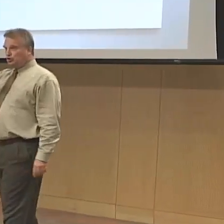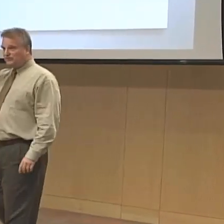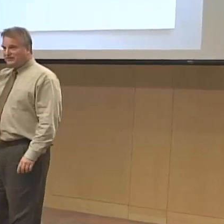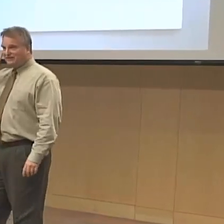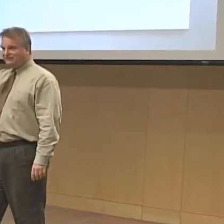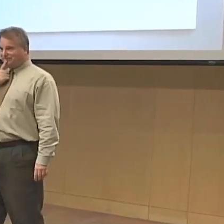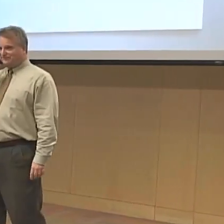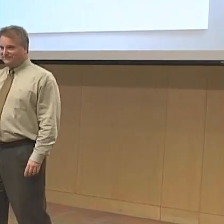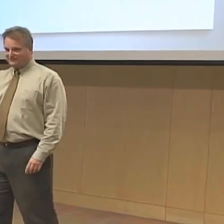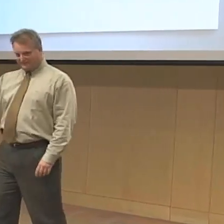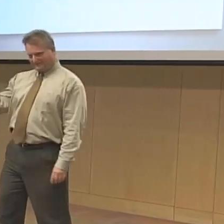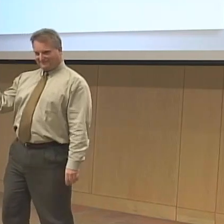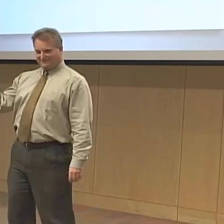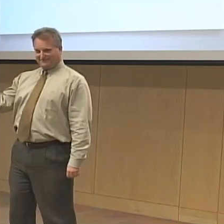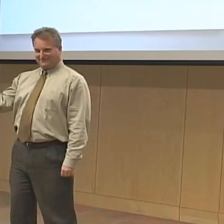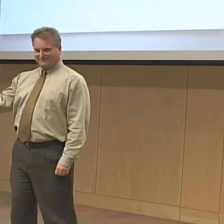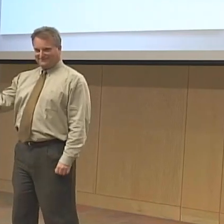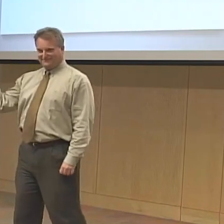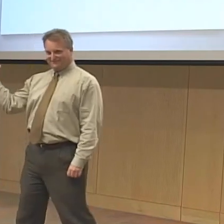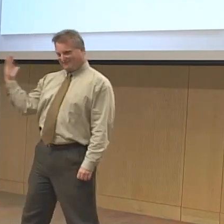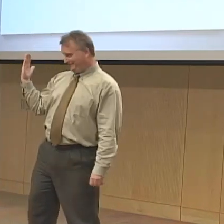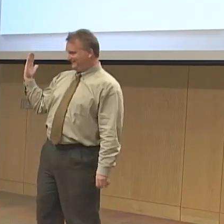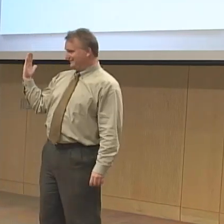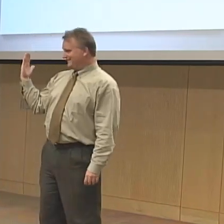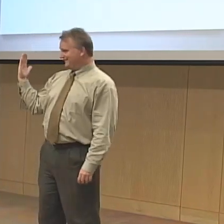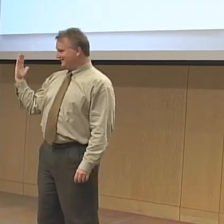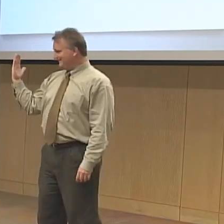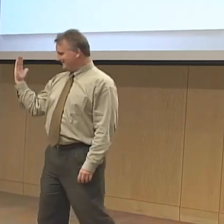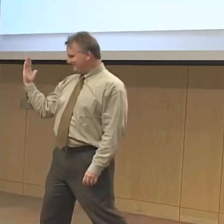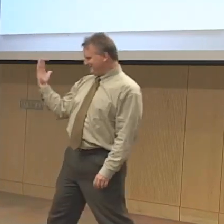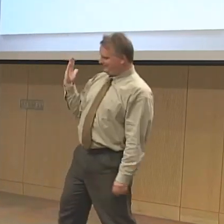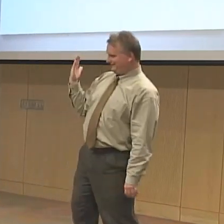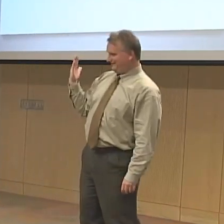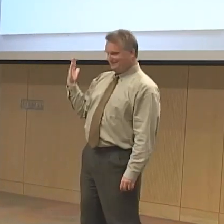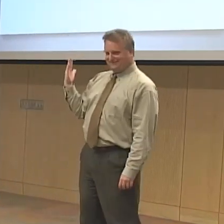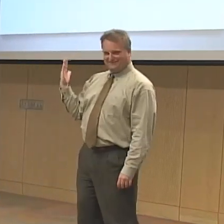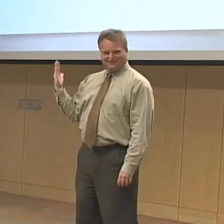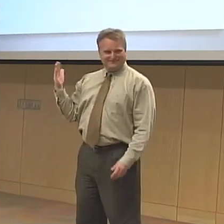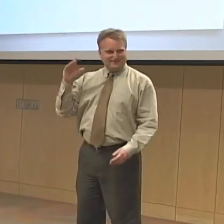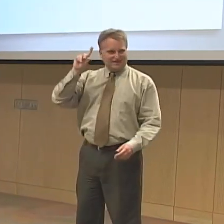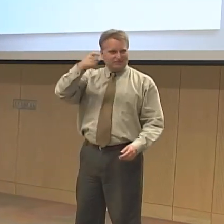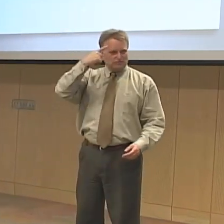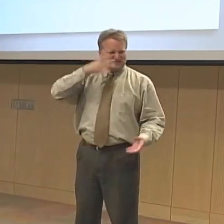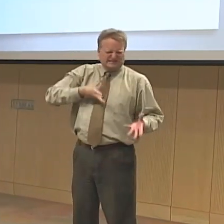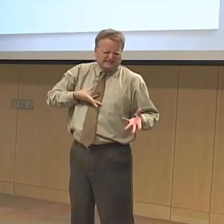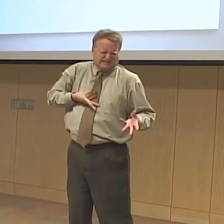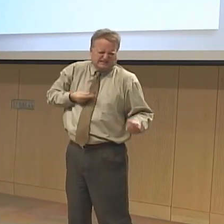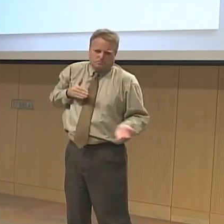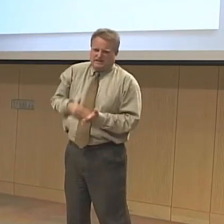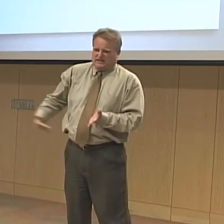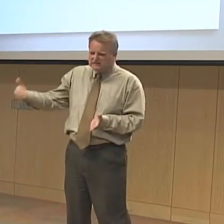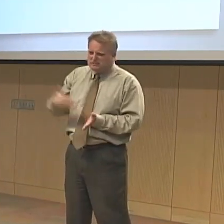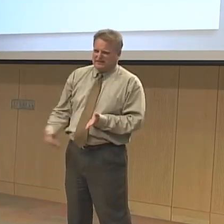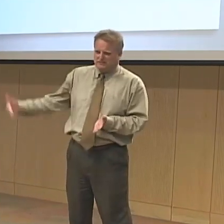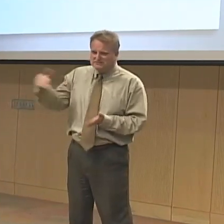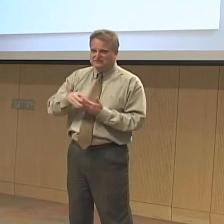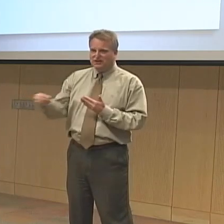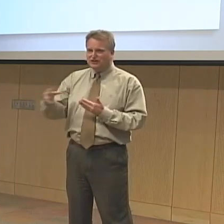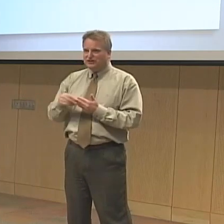At the same time, we have the cure for deafness getting closer and closer and closer. The government is spending millions and